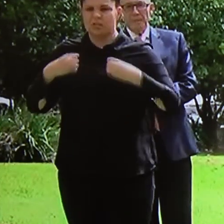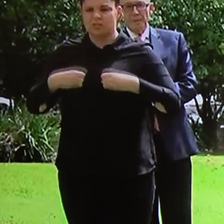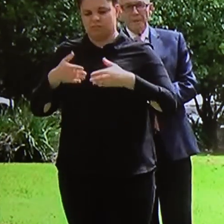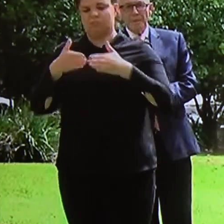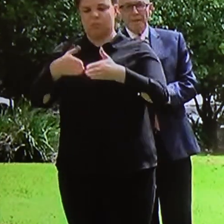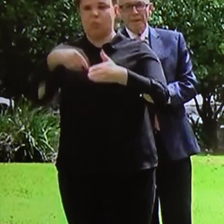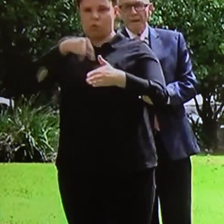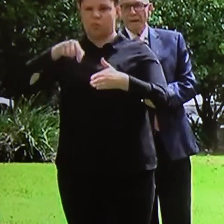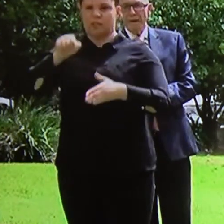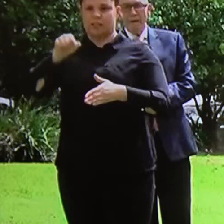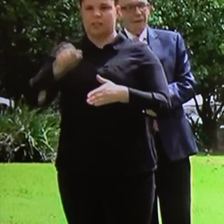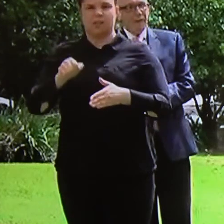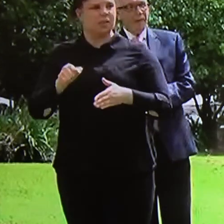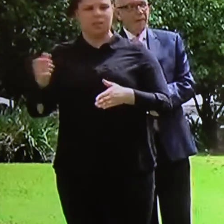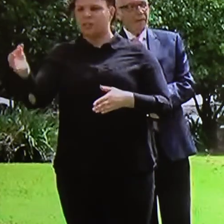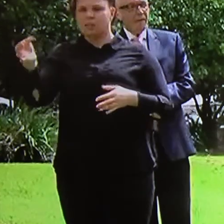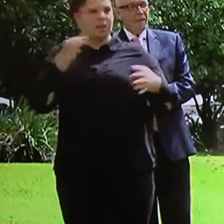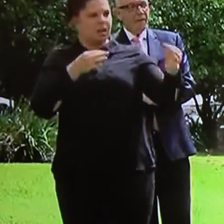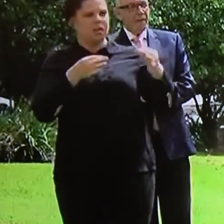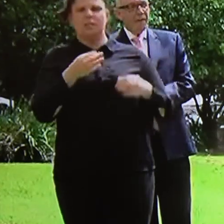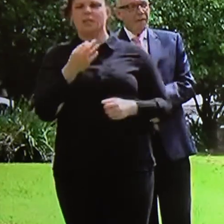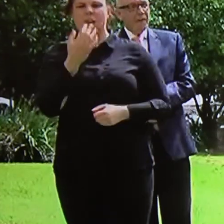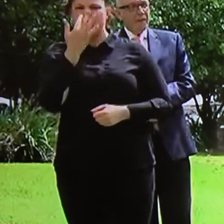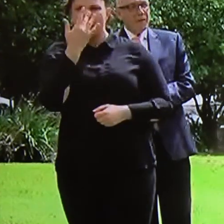ship. Can you just clarify, sorry, the age